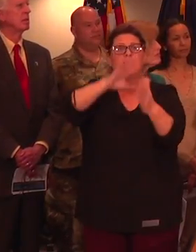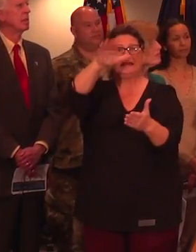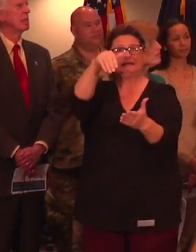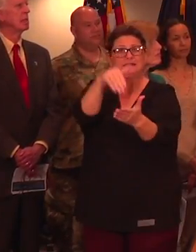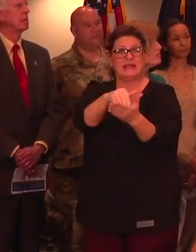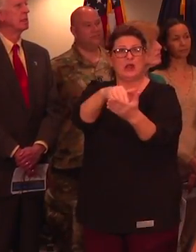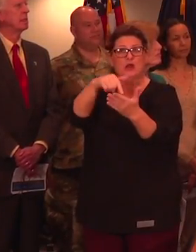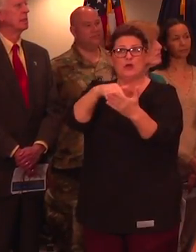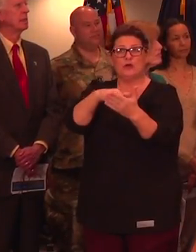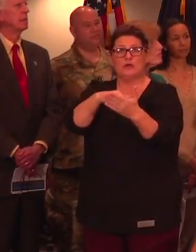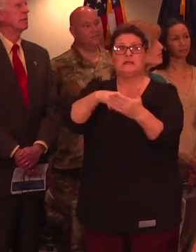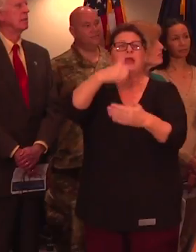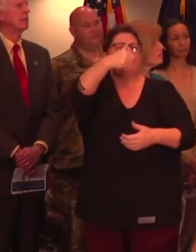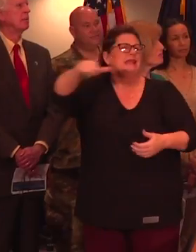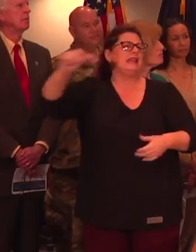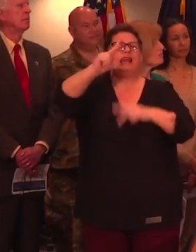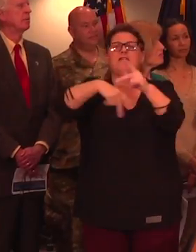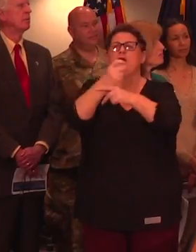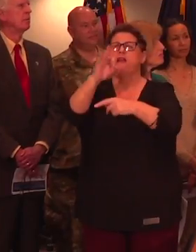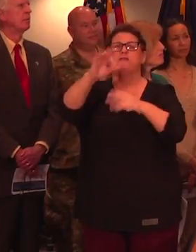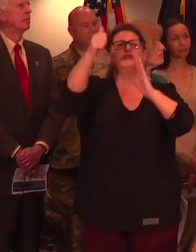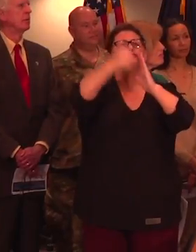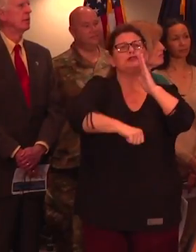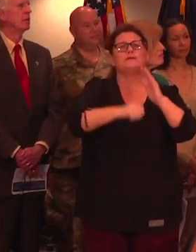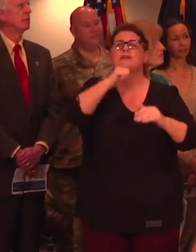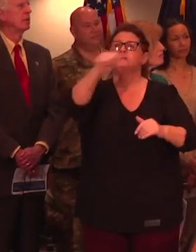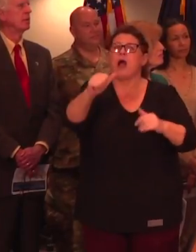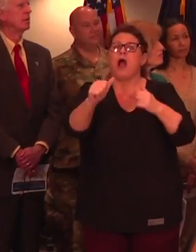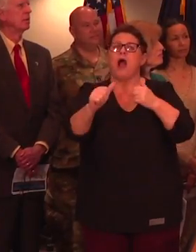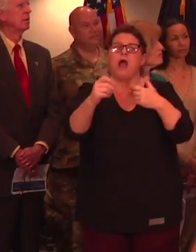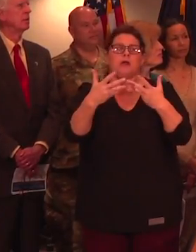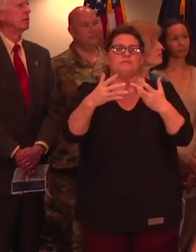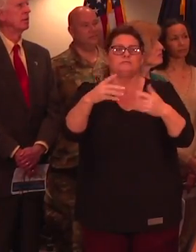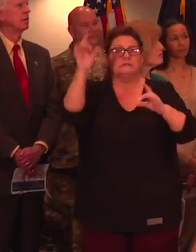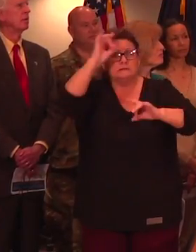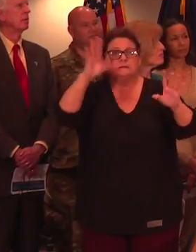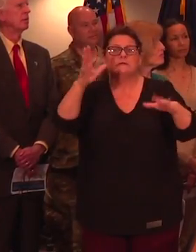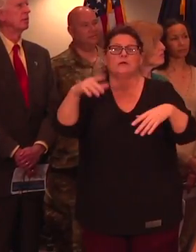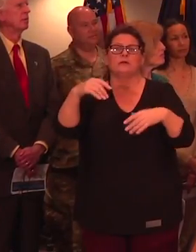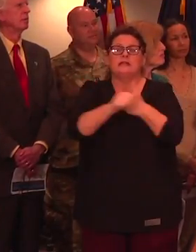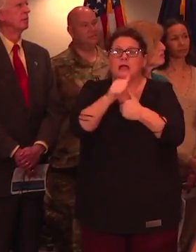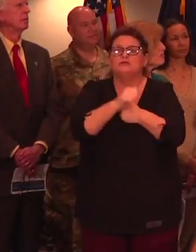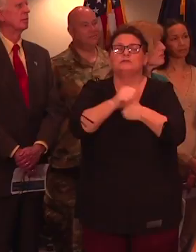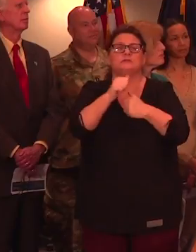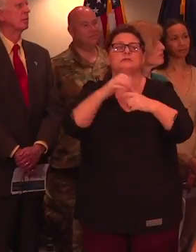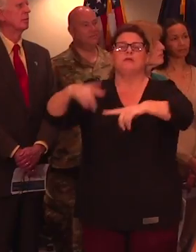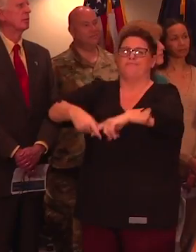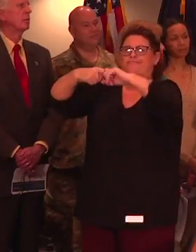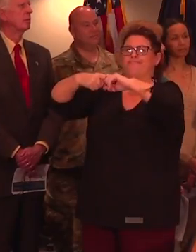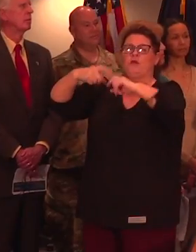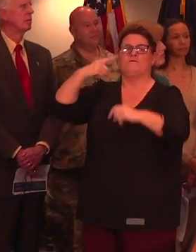halt all elective and non-threatening surgical and medical procedures within the next 72